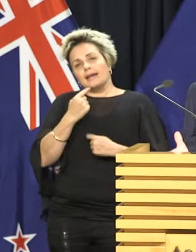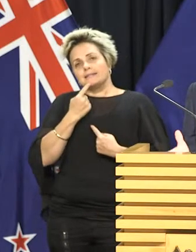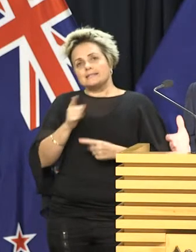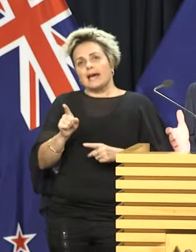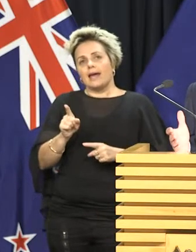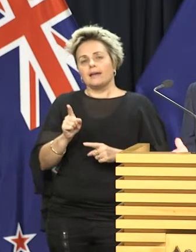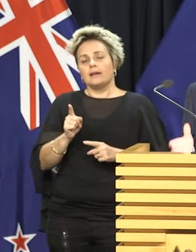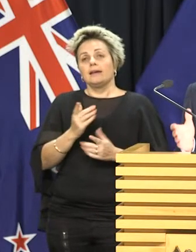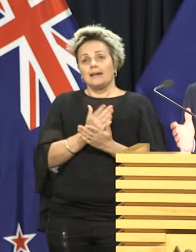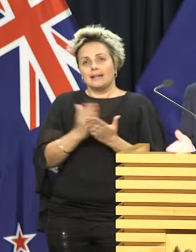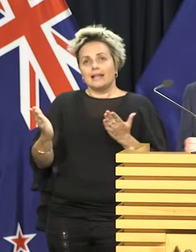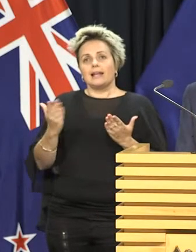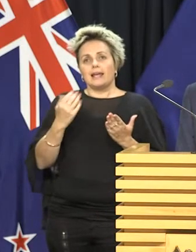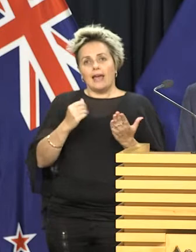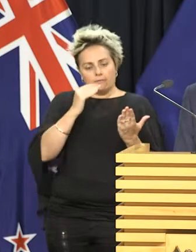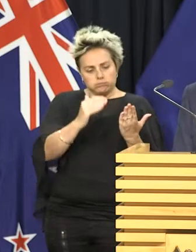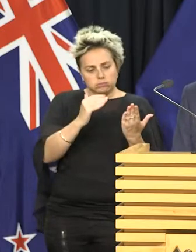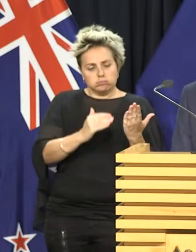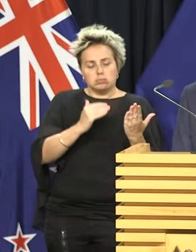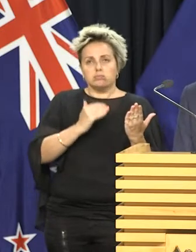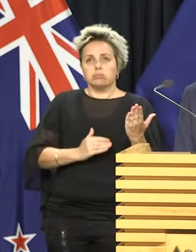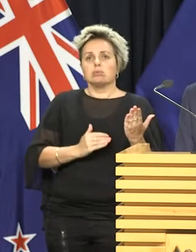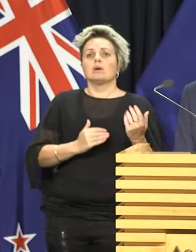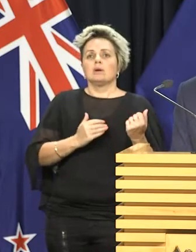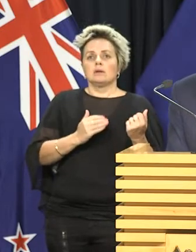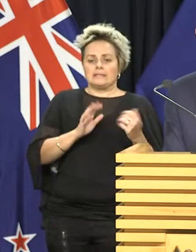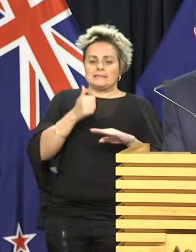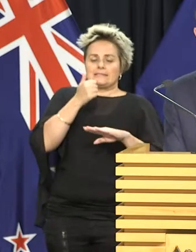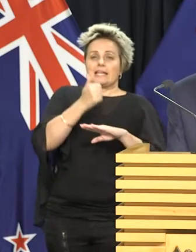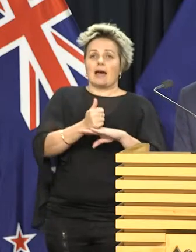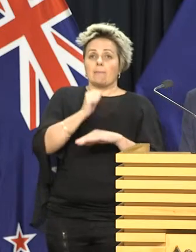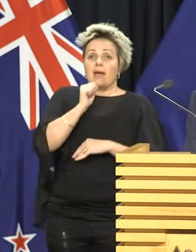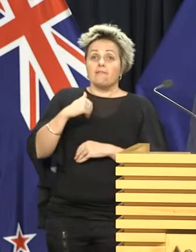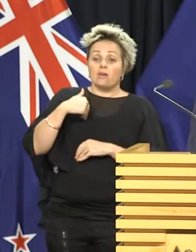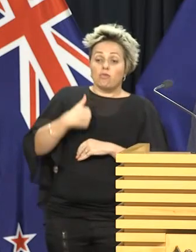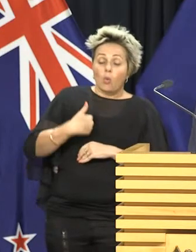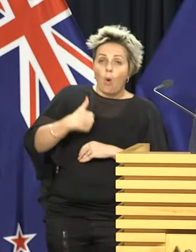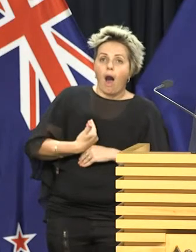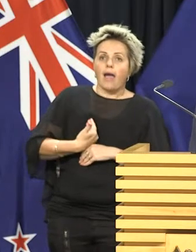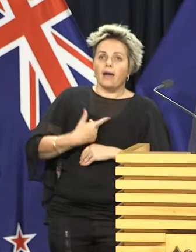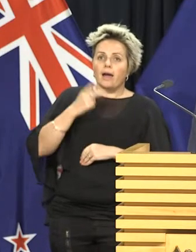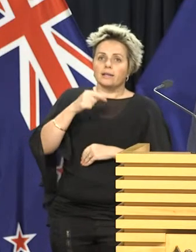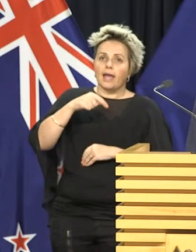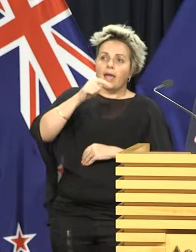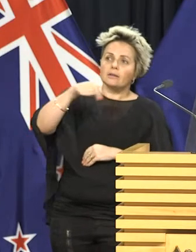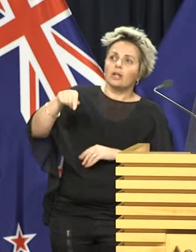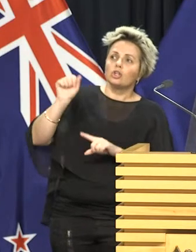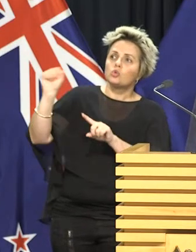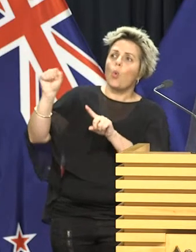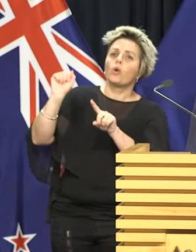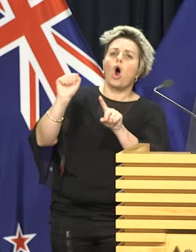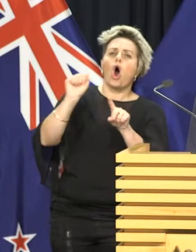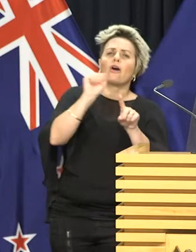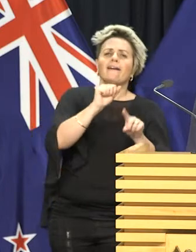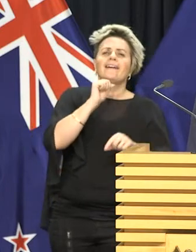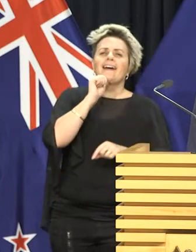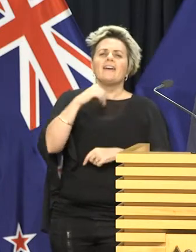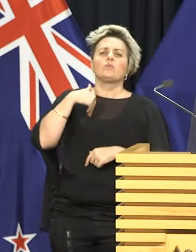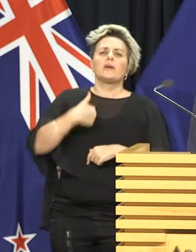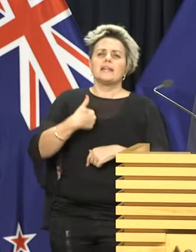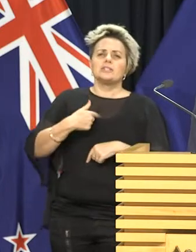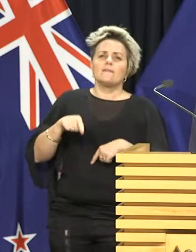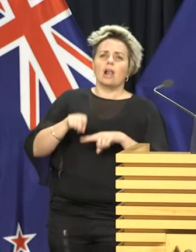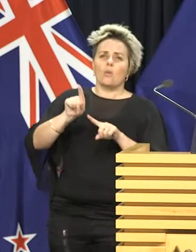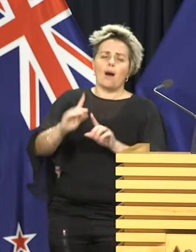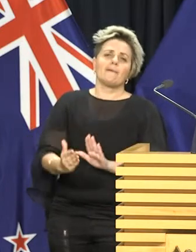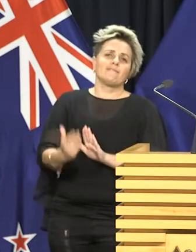are clearly protocols and resources in place, if required, to door knock for people who we need to follow up with face